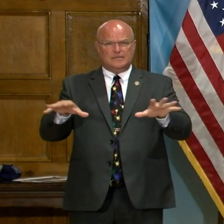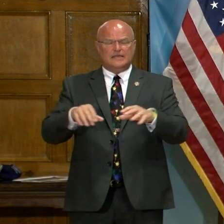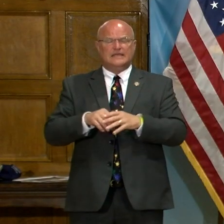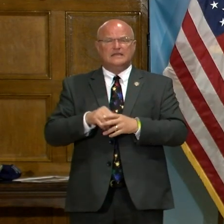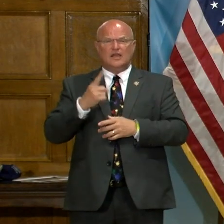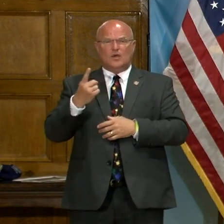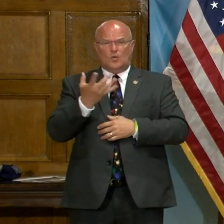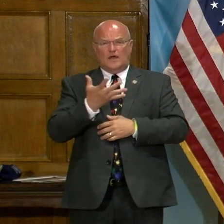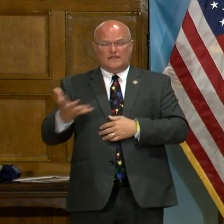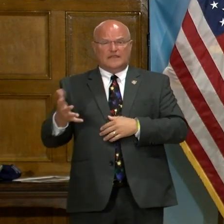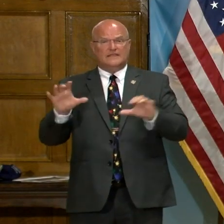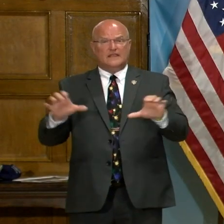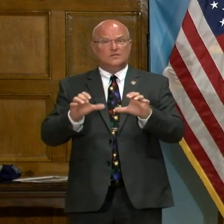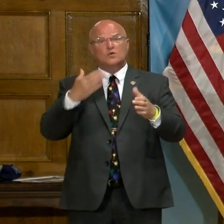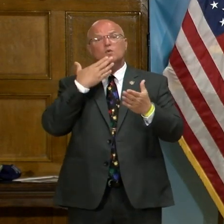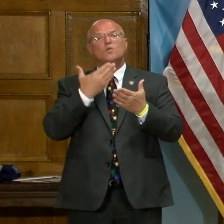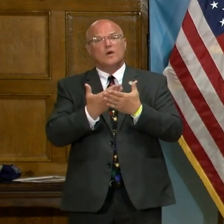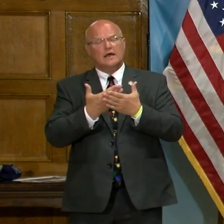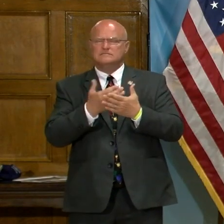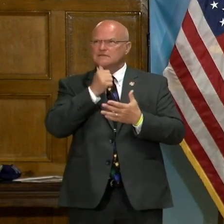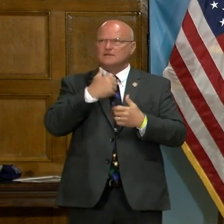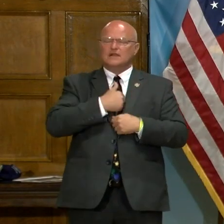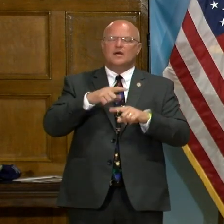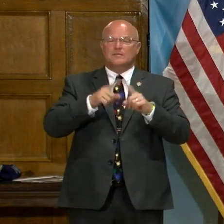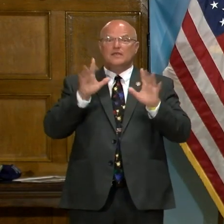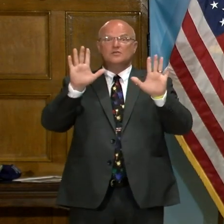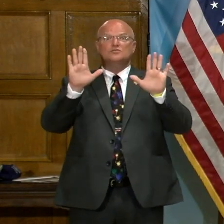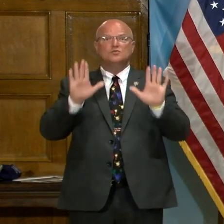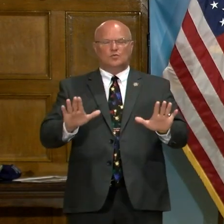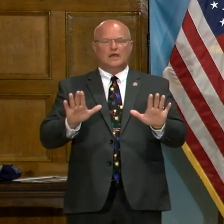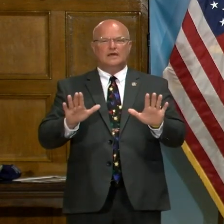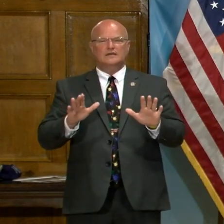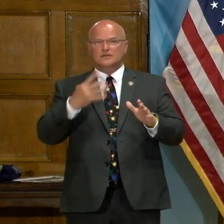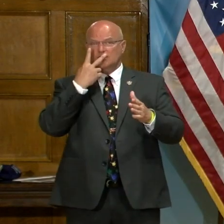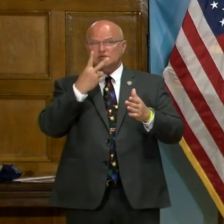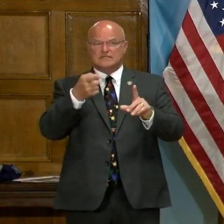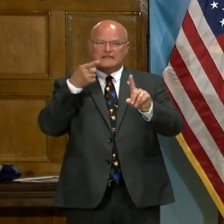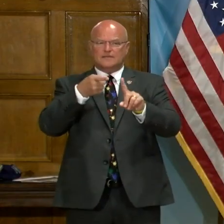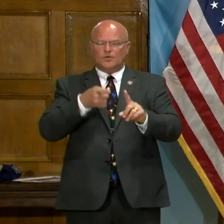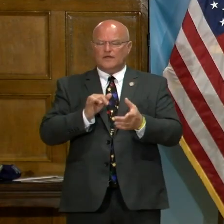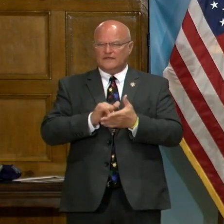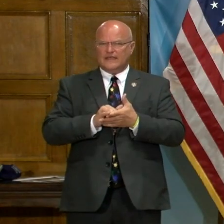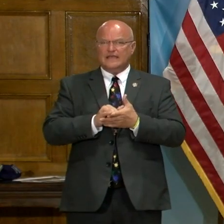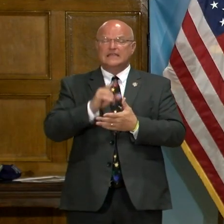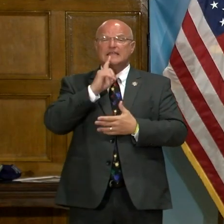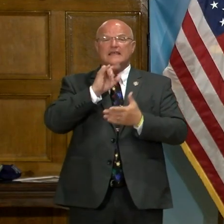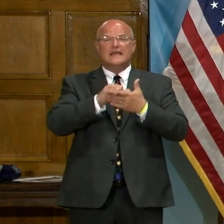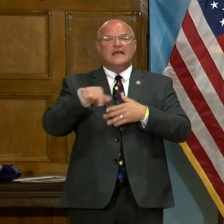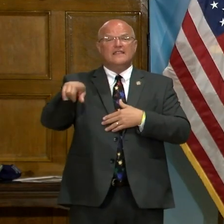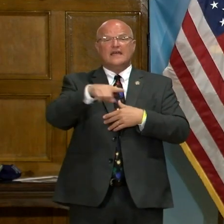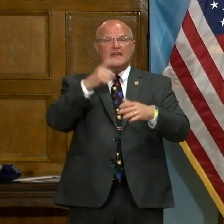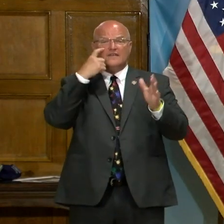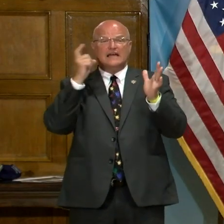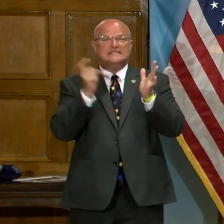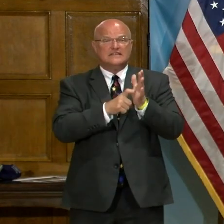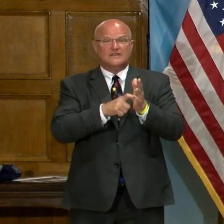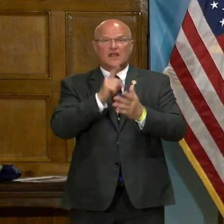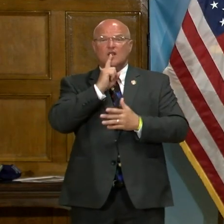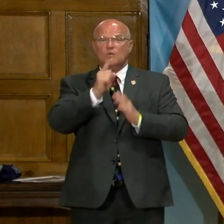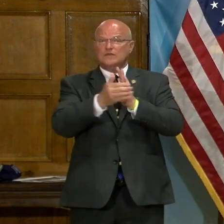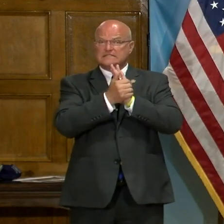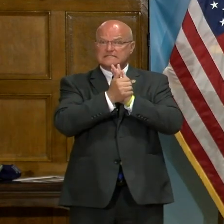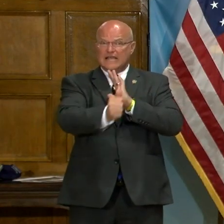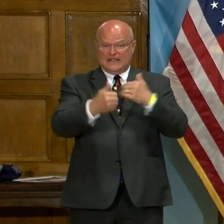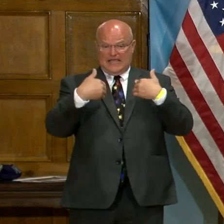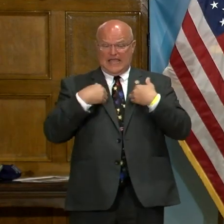thing, regrettably, they do well, and I shouldn't say regrettably, but you'll see the point of that, is that they have identified a real talent